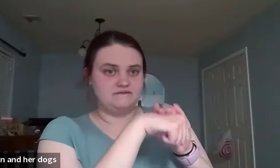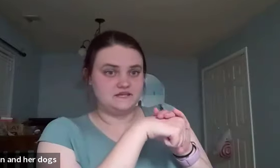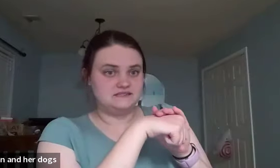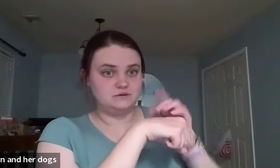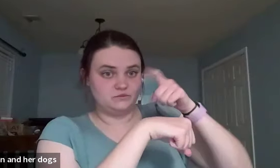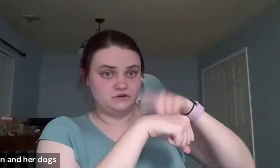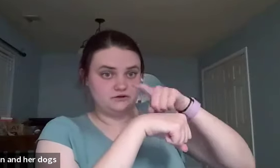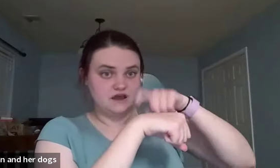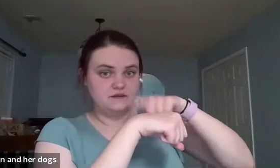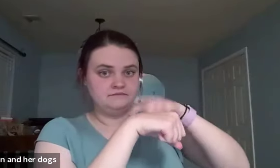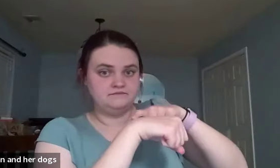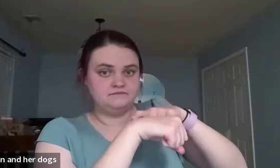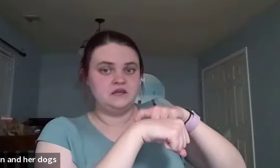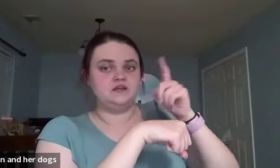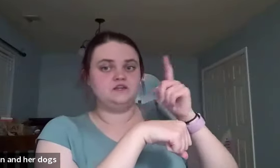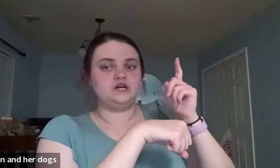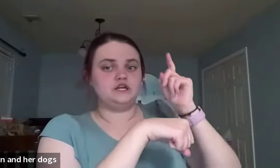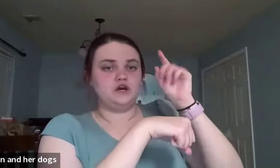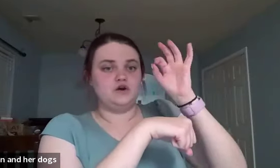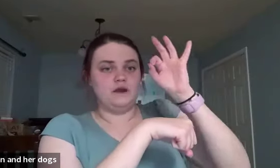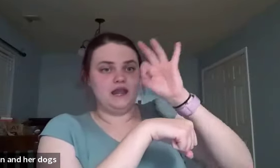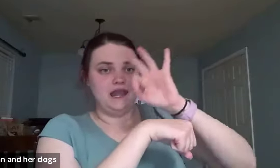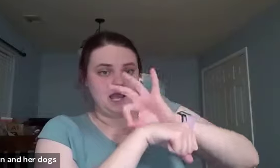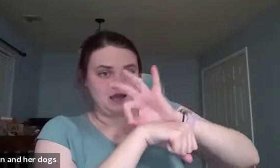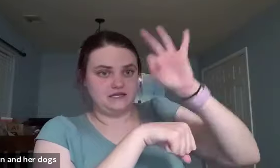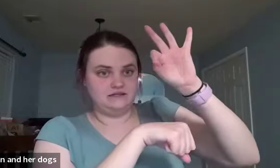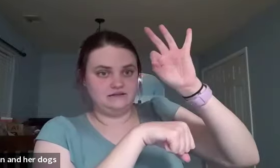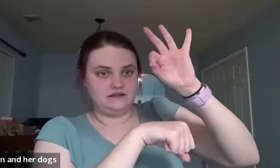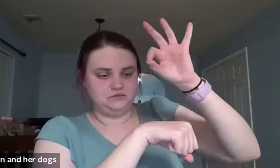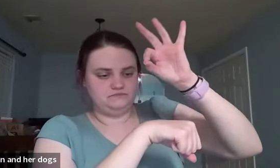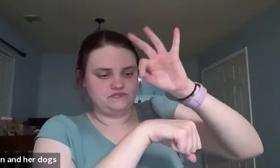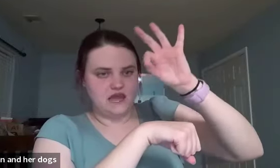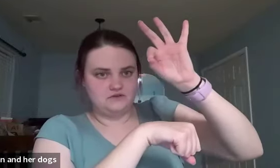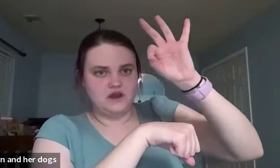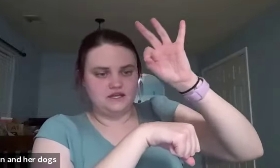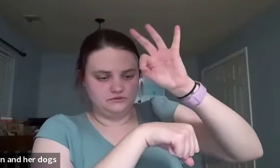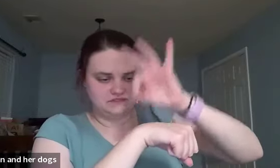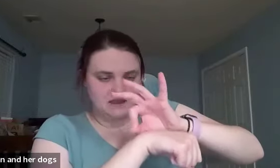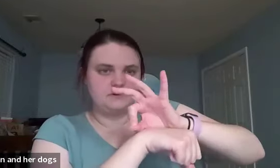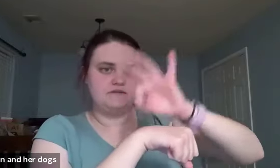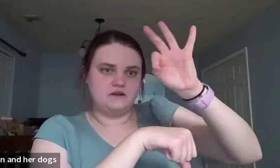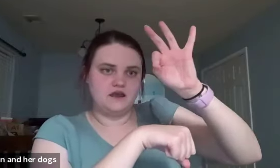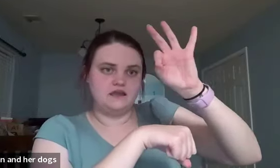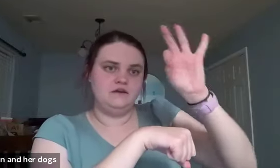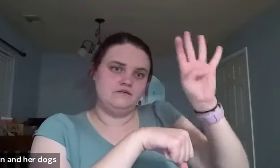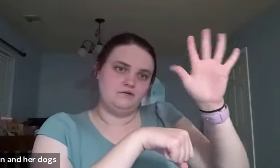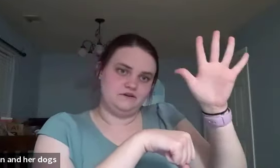that fist like we did with our time. You're going to go 9, like you have your 9, you tap it on there